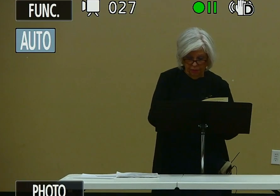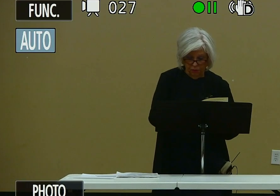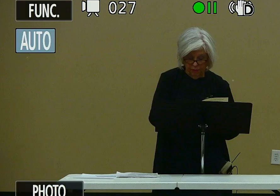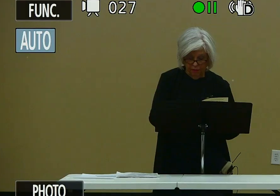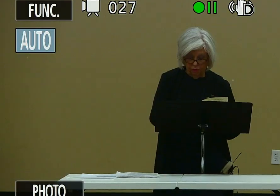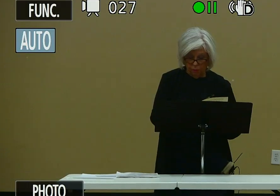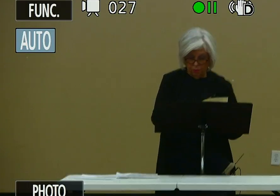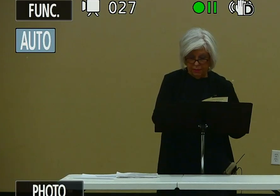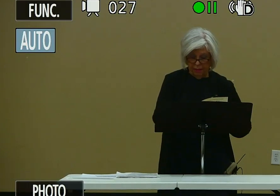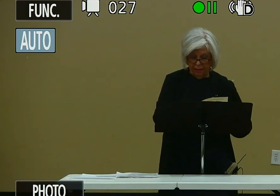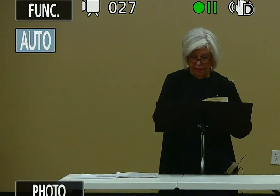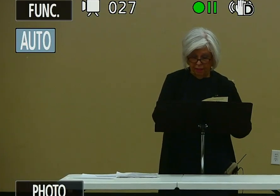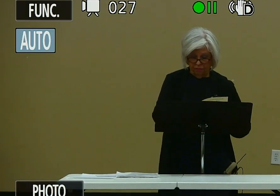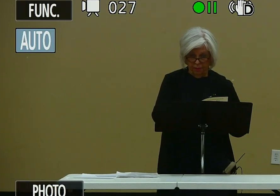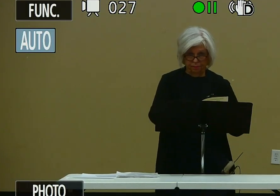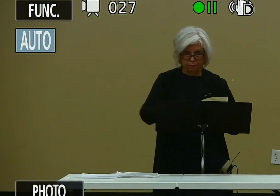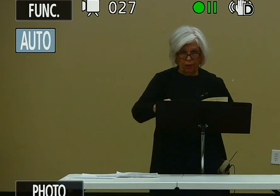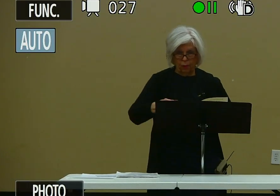to give or present a gift. Well,